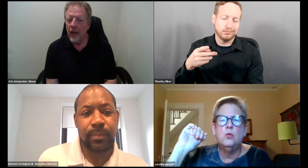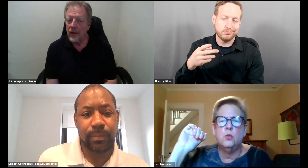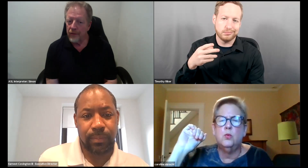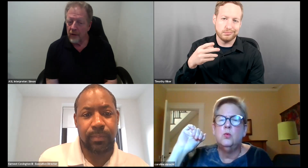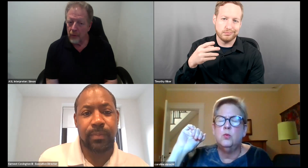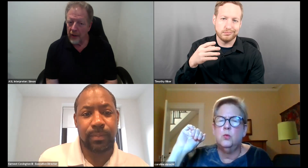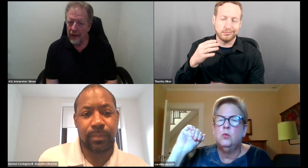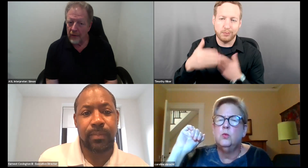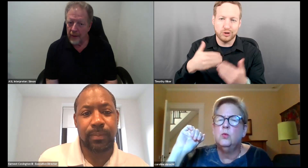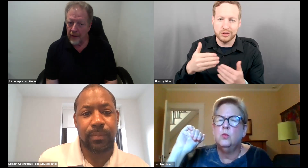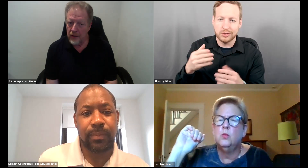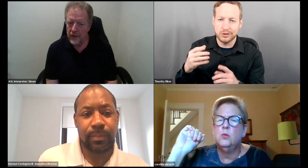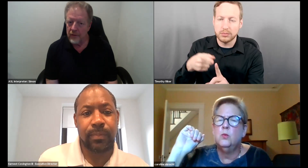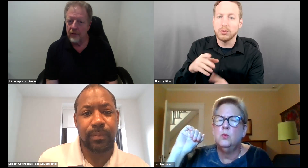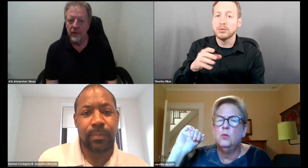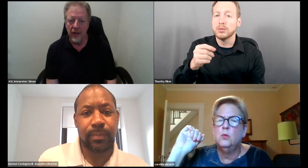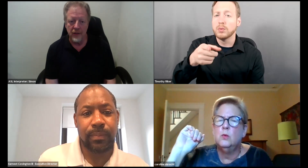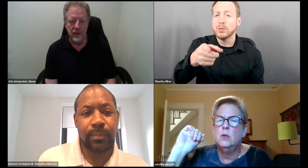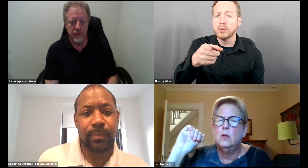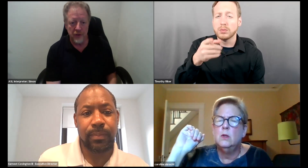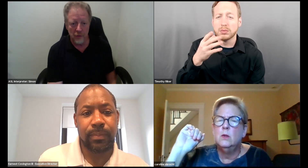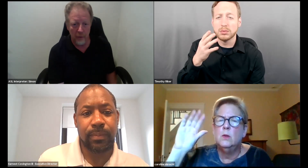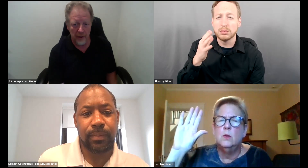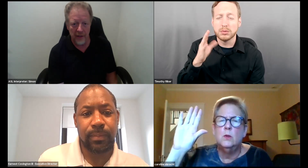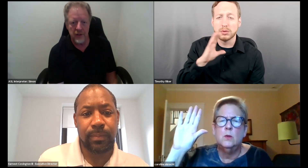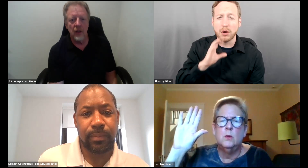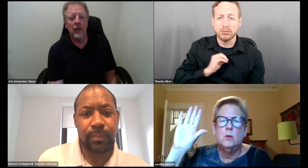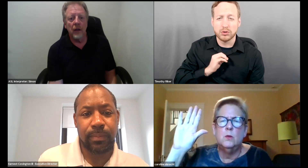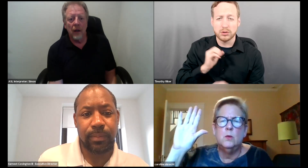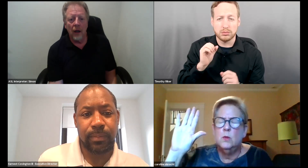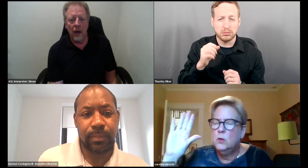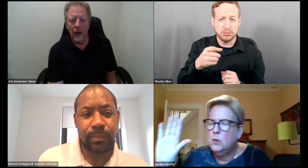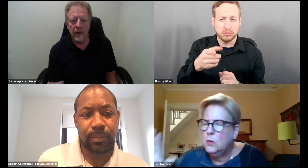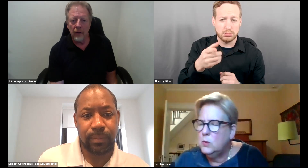Tina, thank you for bringing that to my attention. Yes, there's a procedural point, yes.